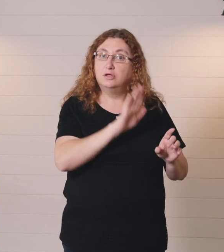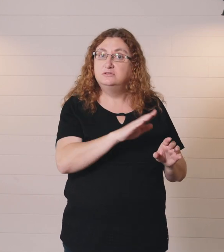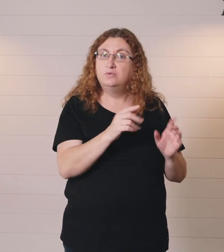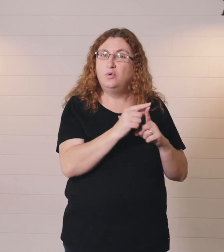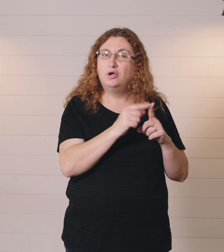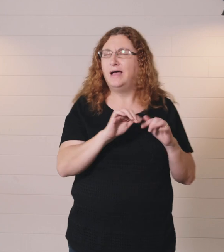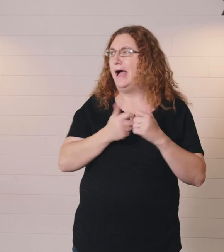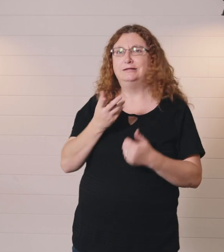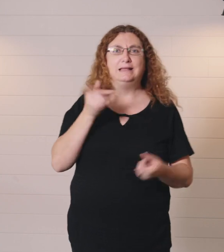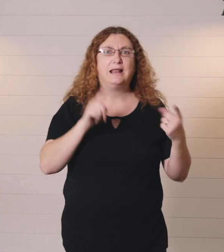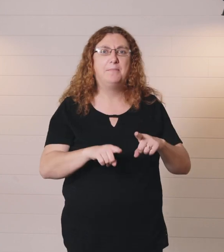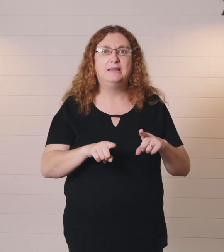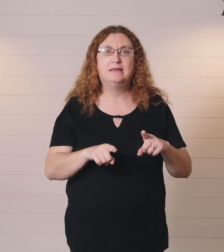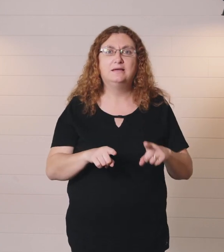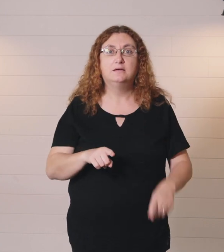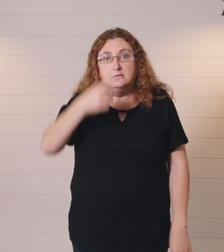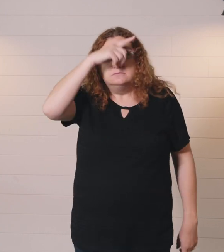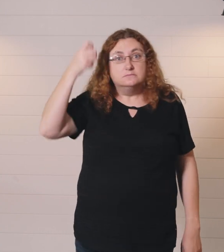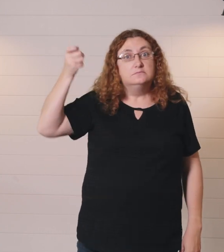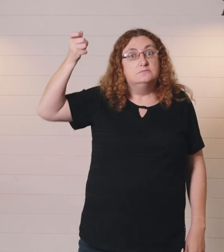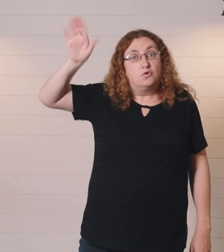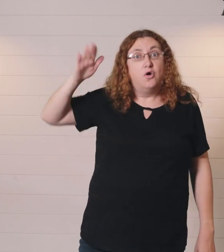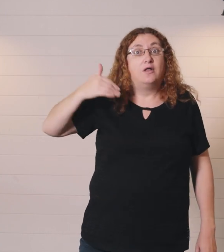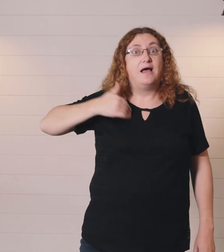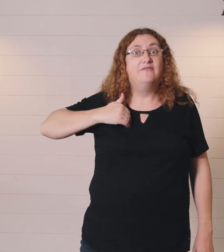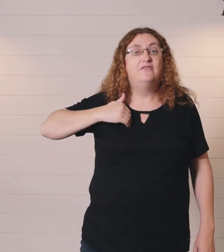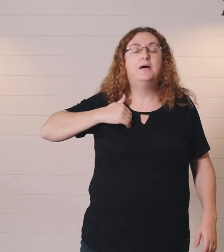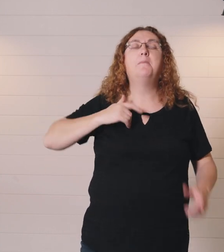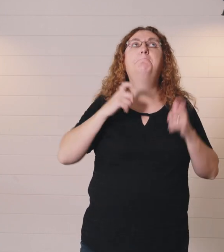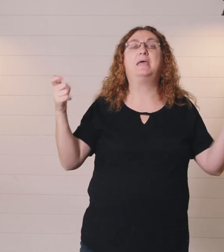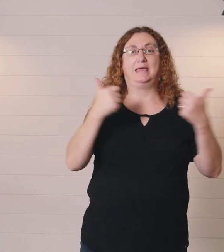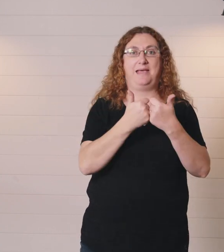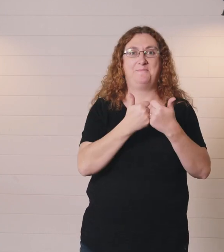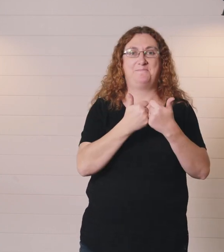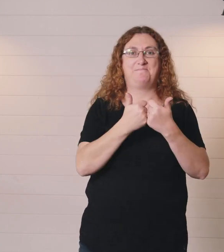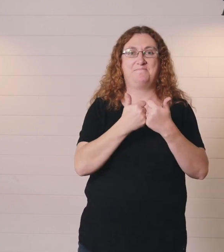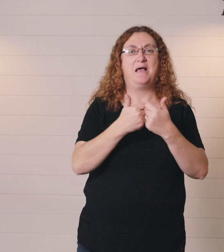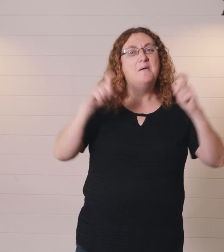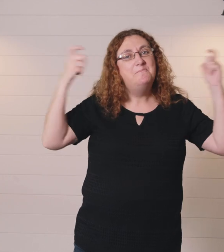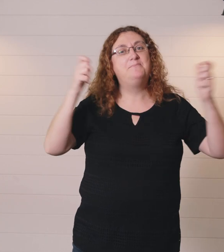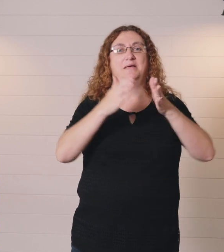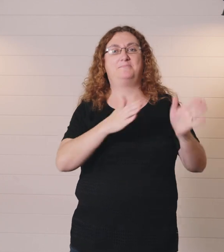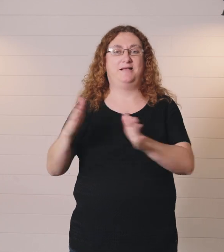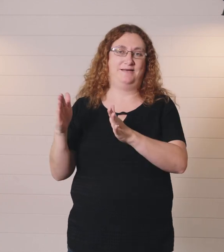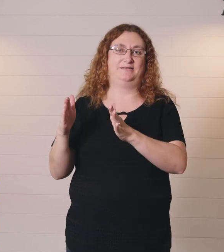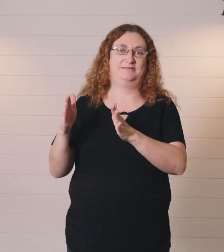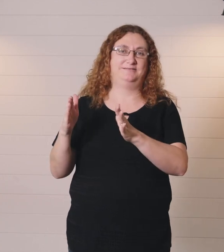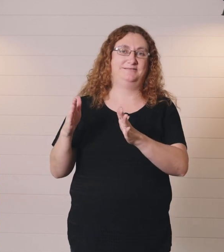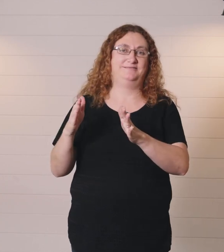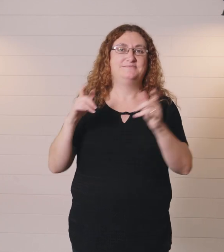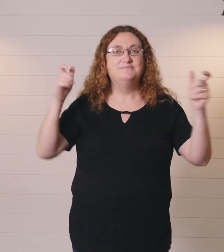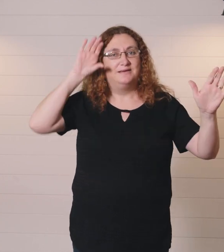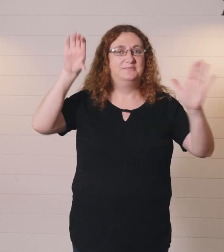It's here that I want to press you to consider the long game of God's sovereign plan in the redemption